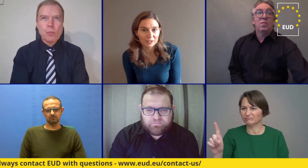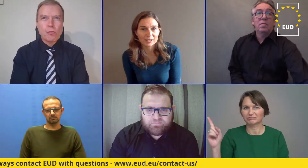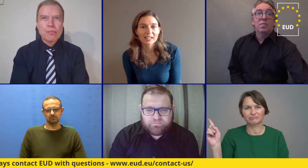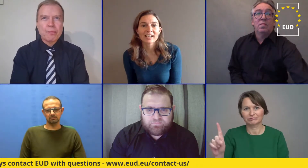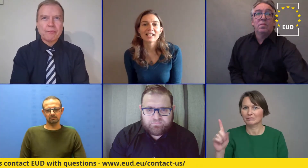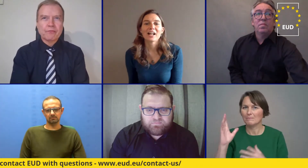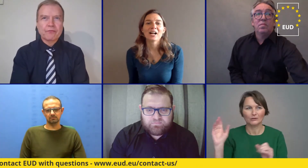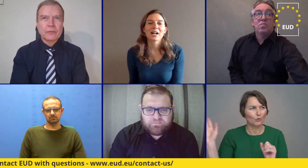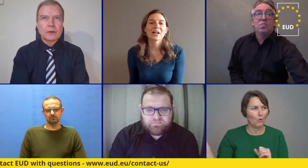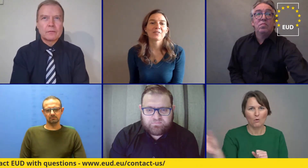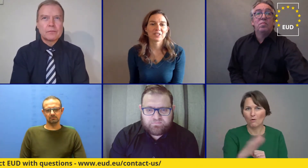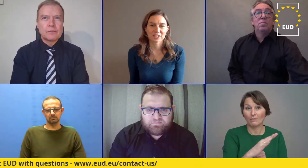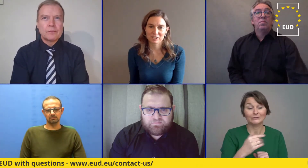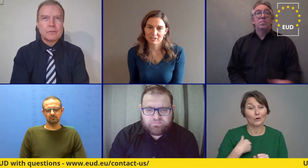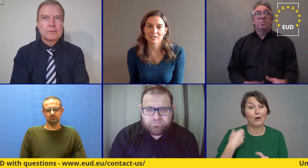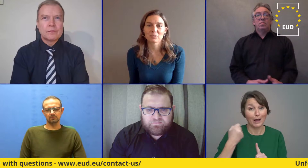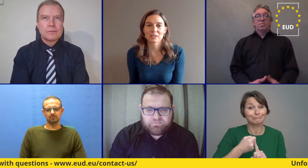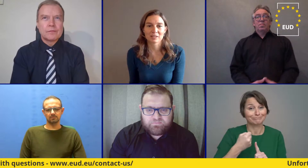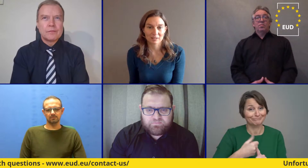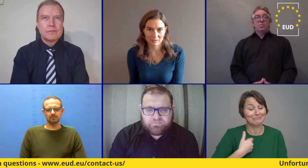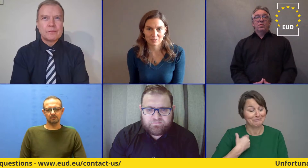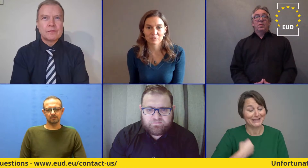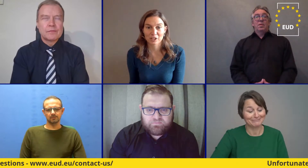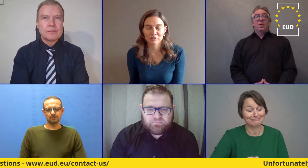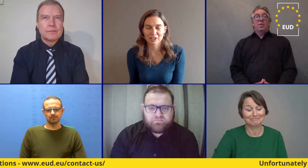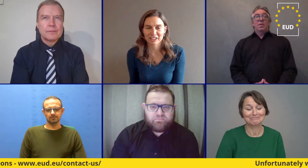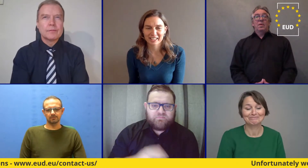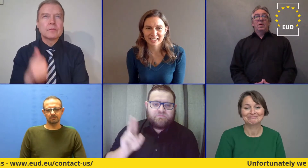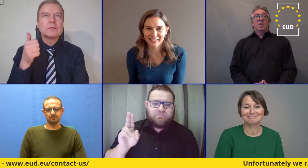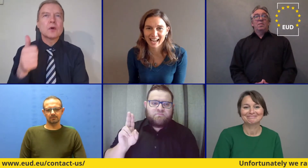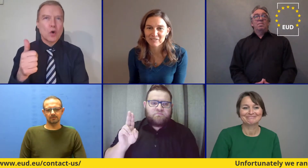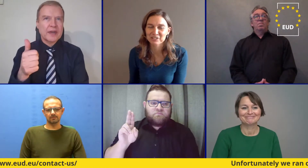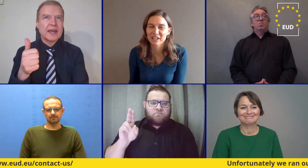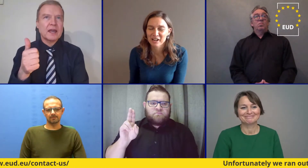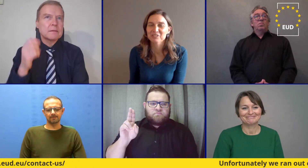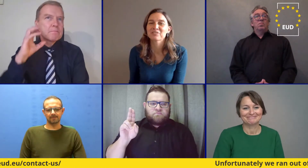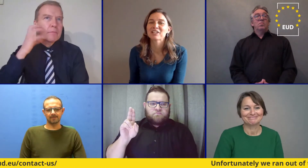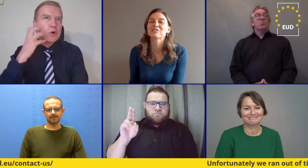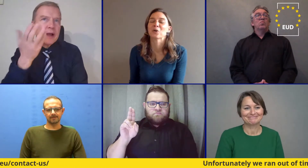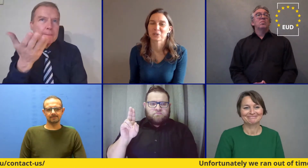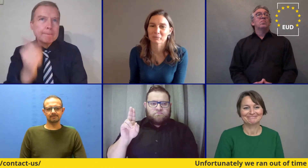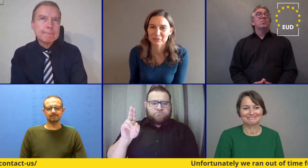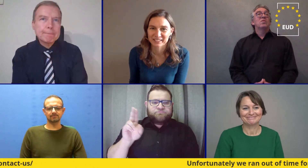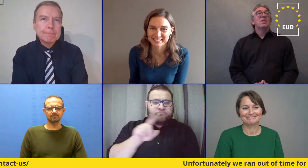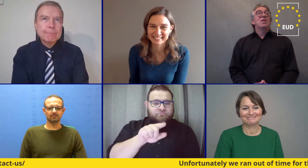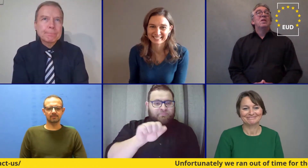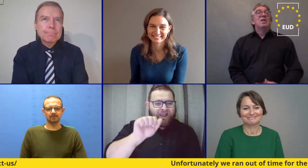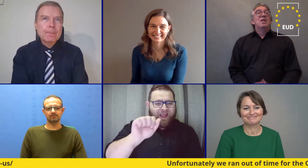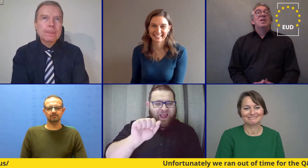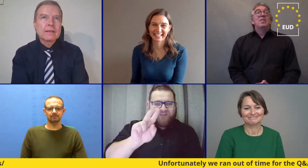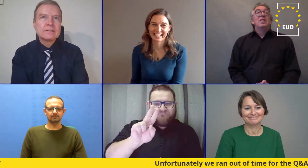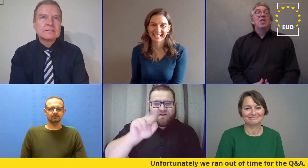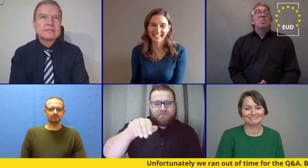Twitter, this was very, very, I was very vocal about this. Thank you.